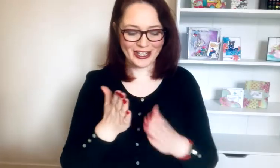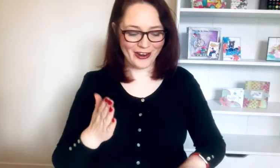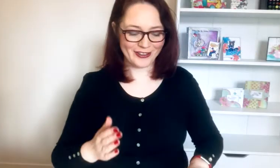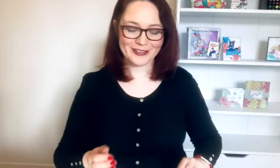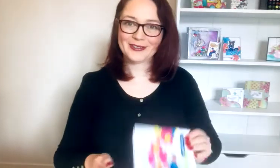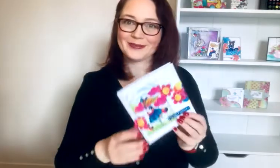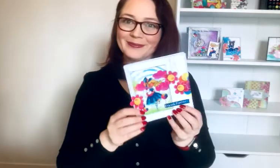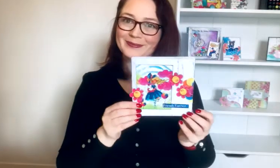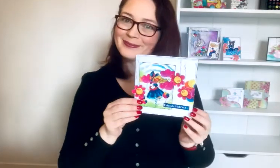So that's our finished card.